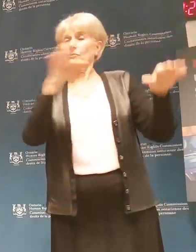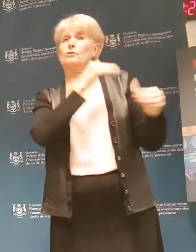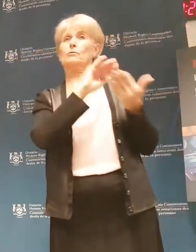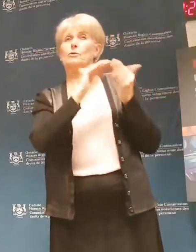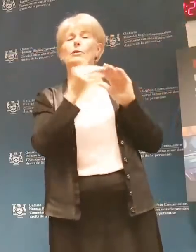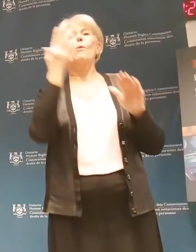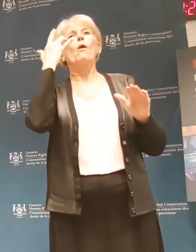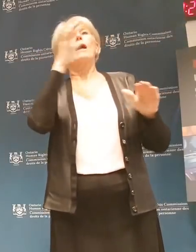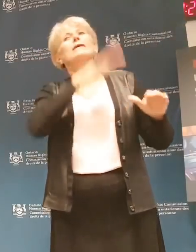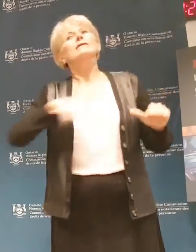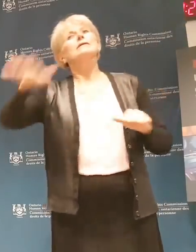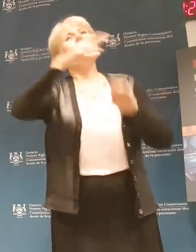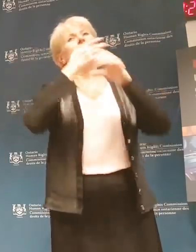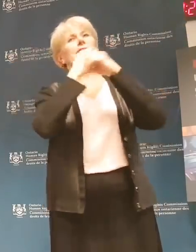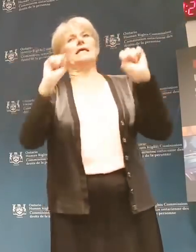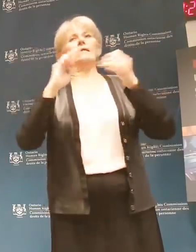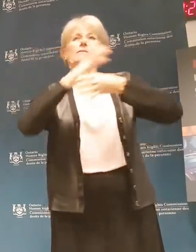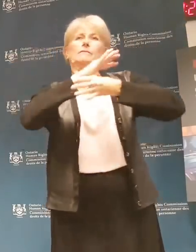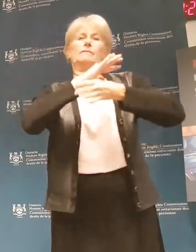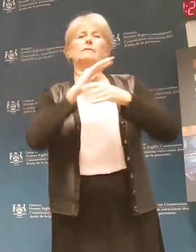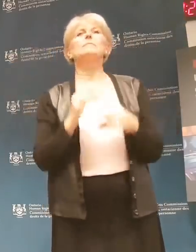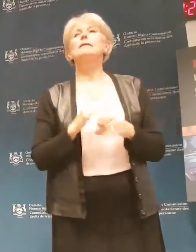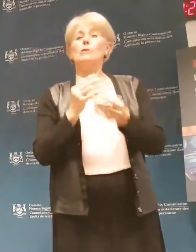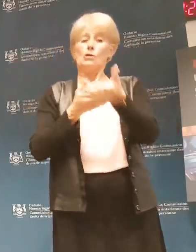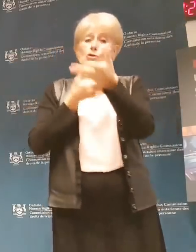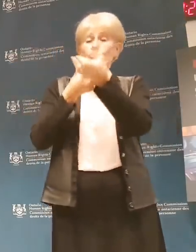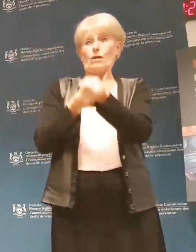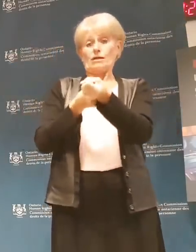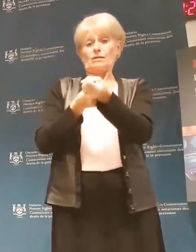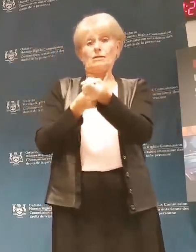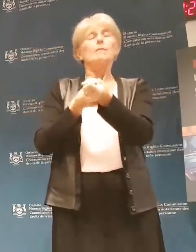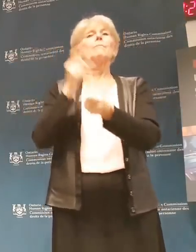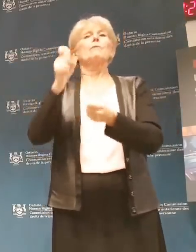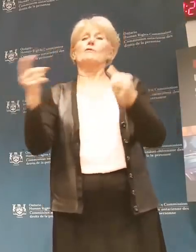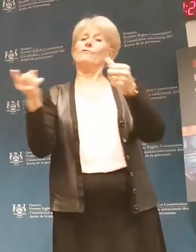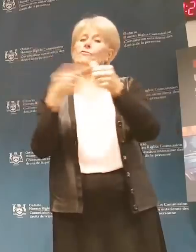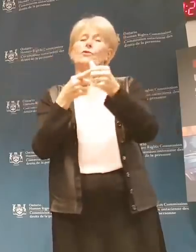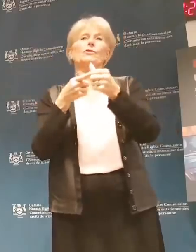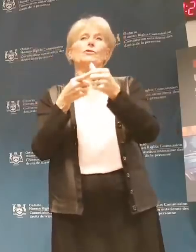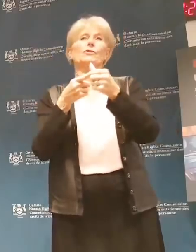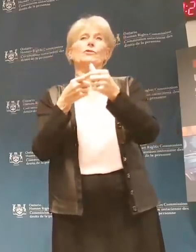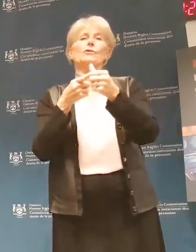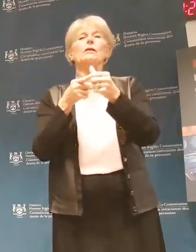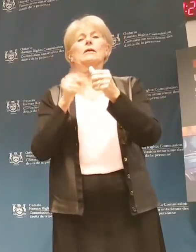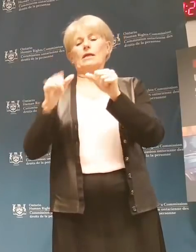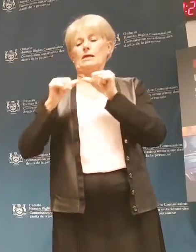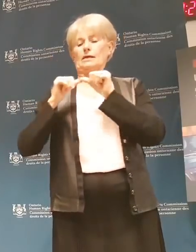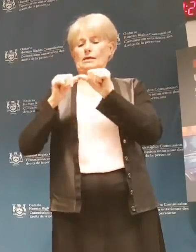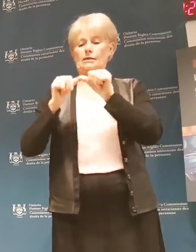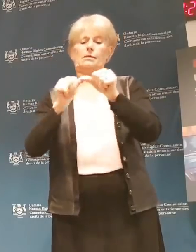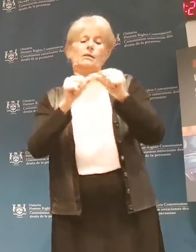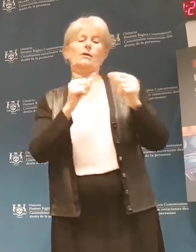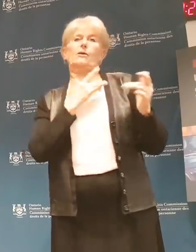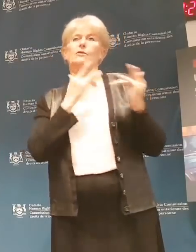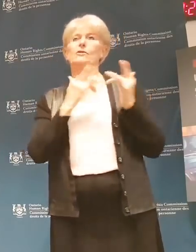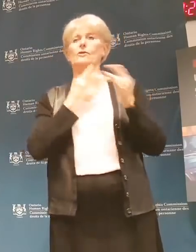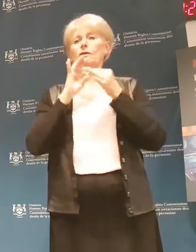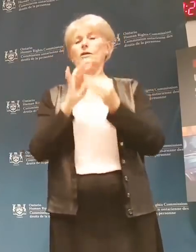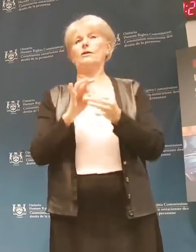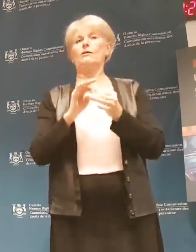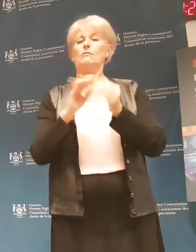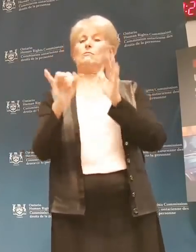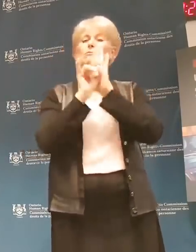make us all safer. But trust cannot be built without first addressing persistent concerns about